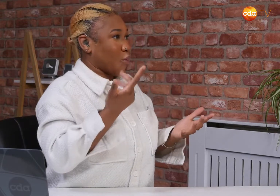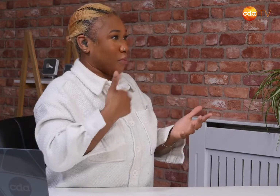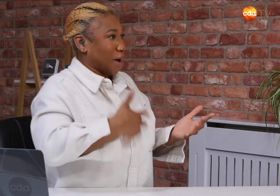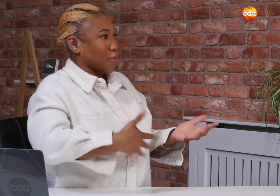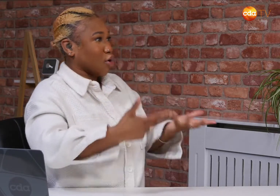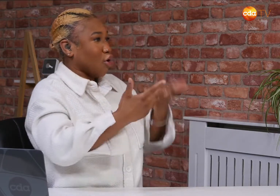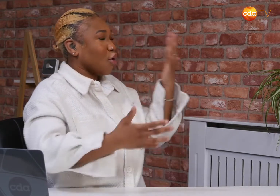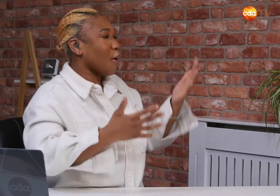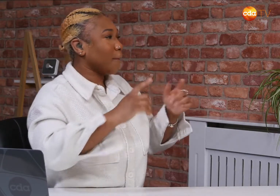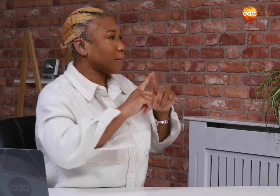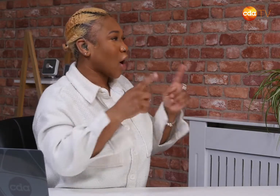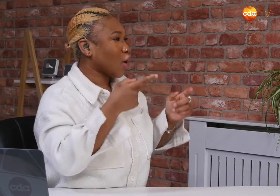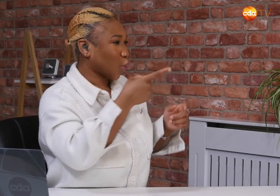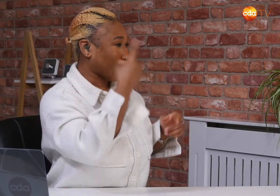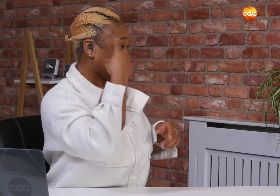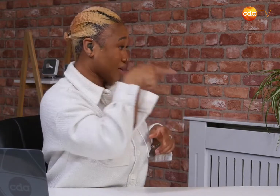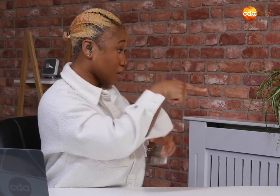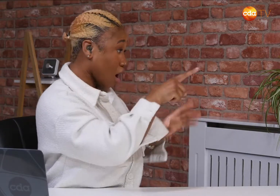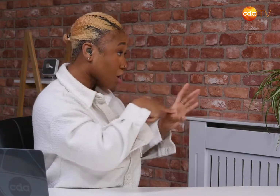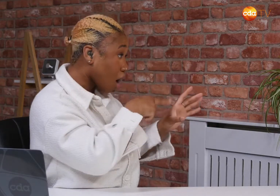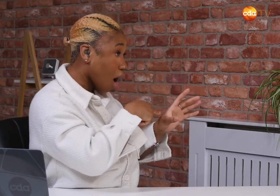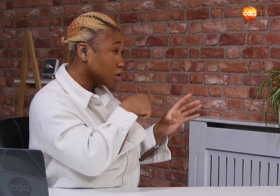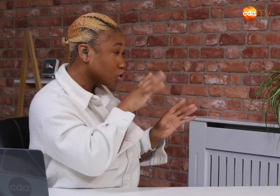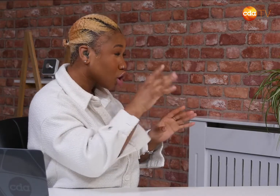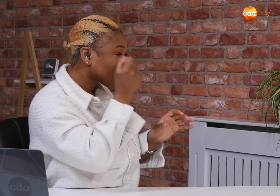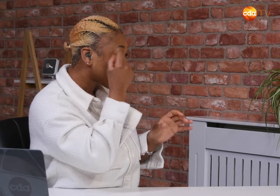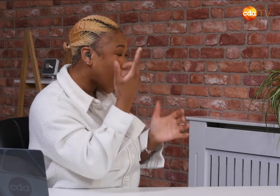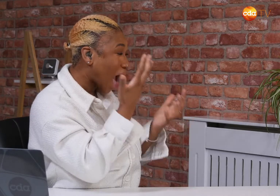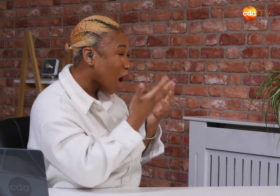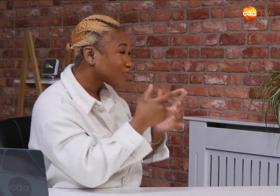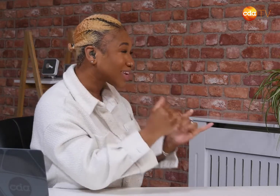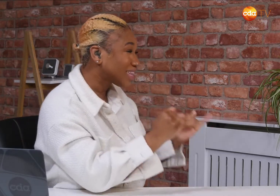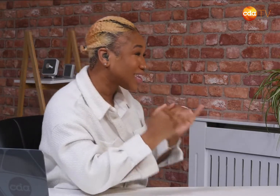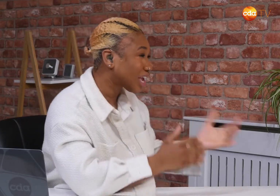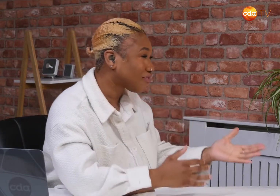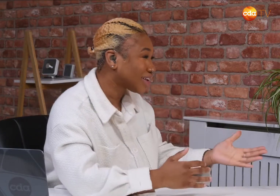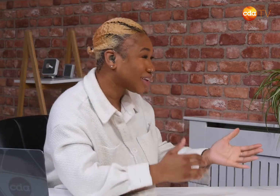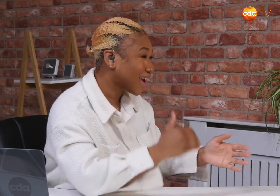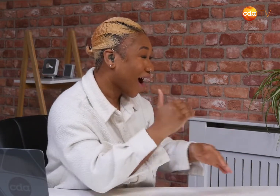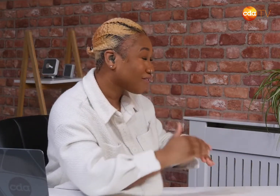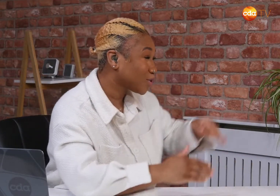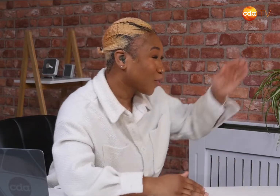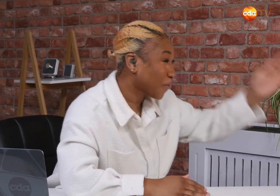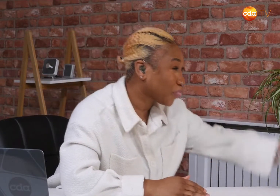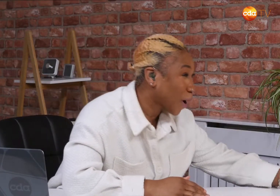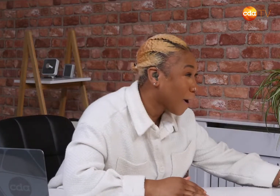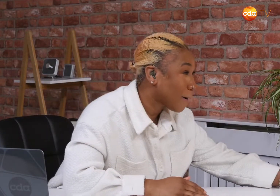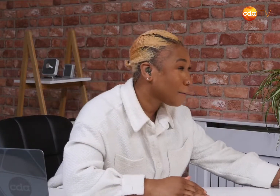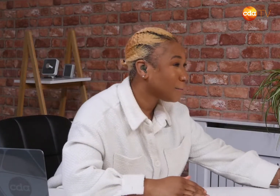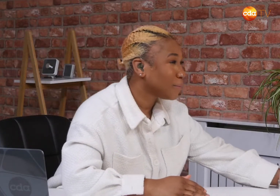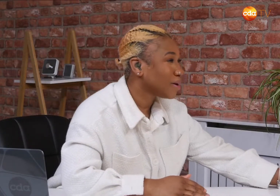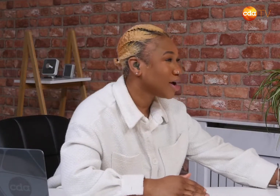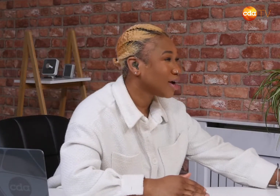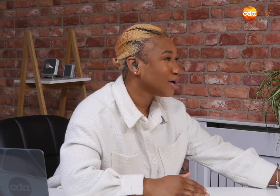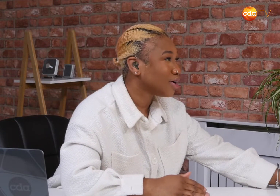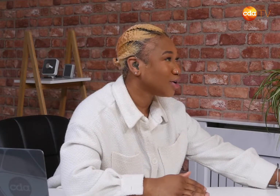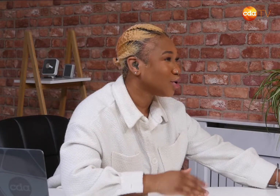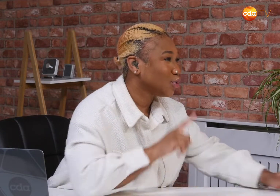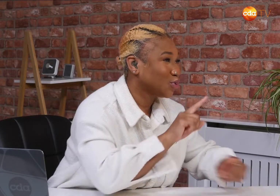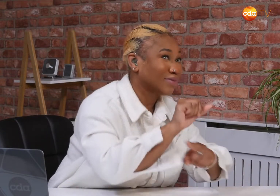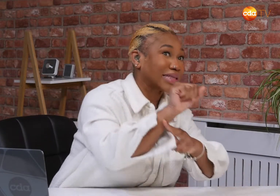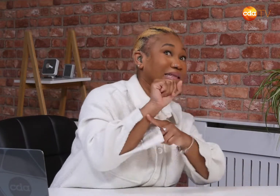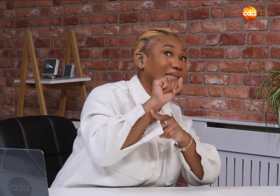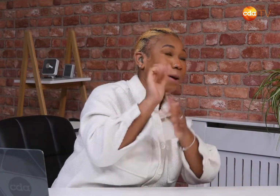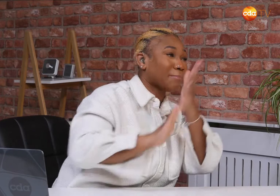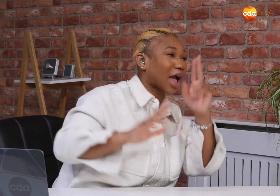they thought, oh gosh, I might want to abort it, but then it was miscarried, they might sort of feel, oh, actually I'm kind of lucky that I've kind of